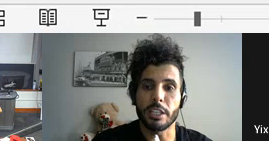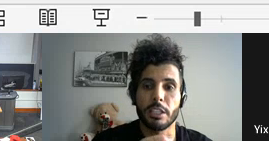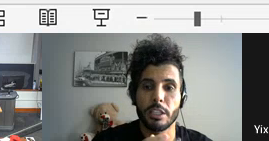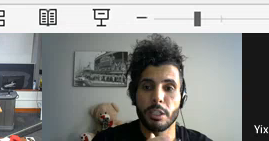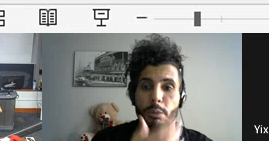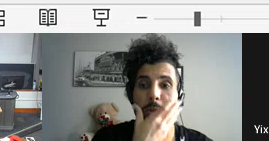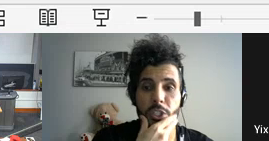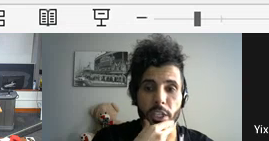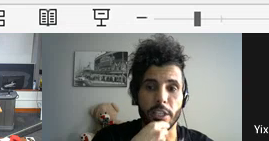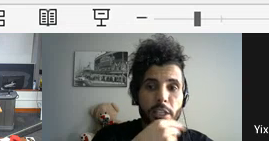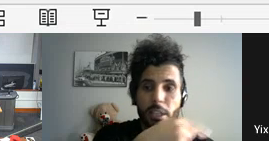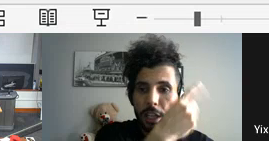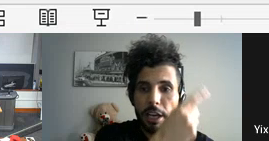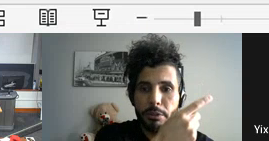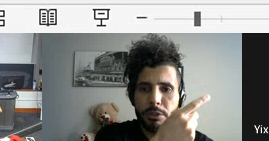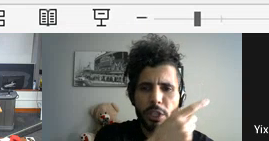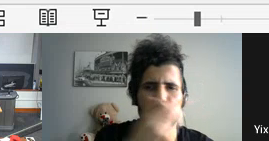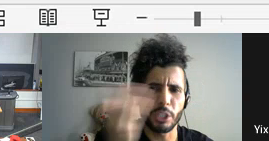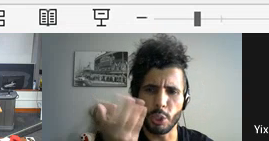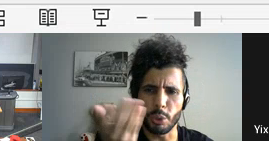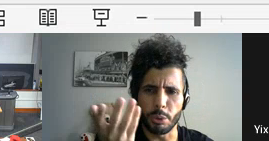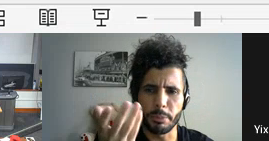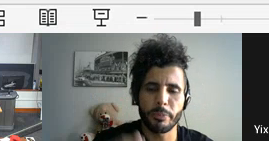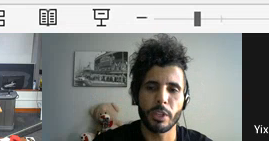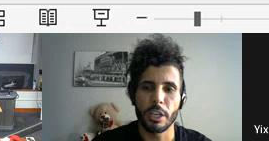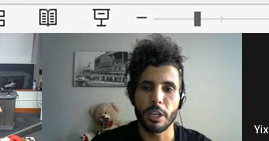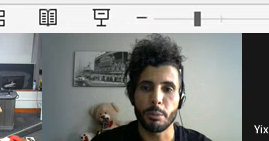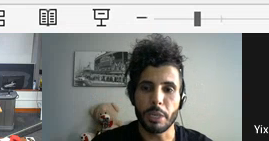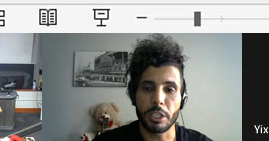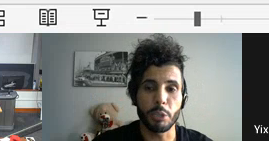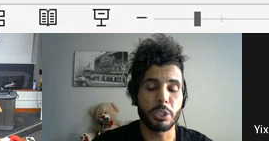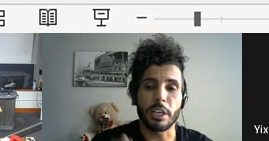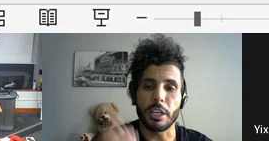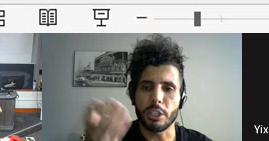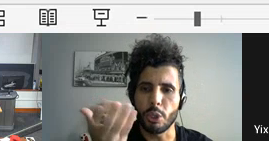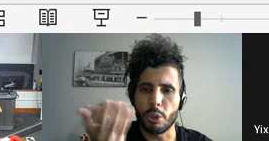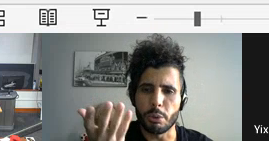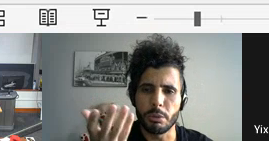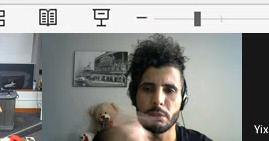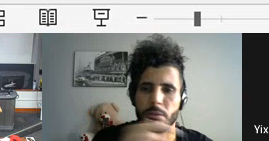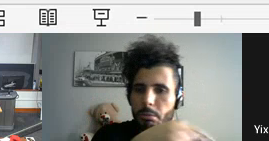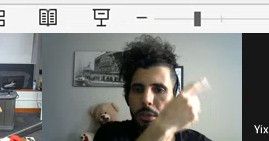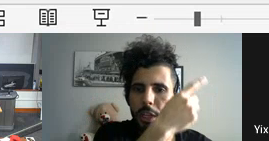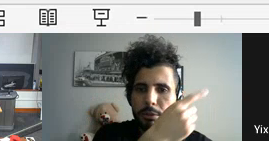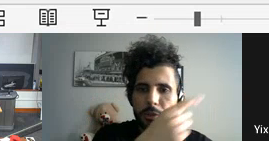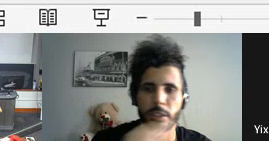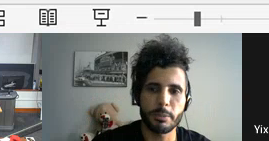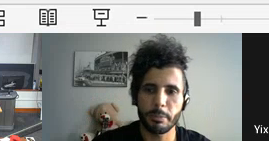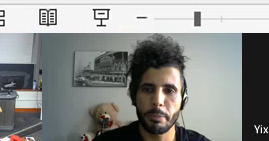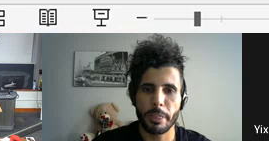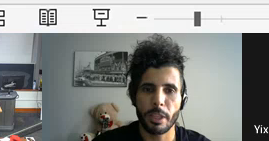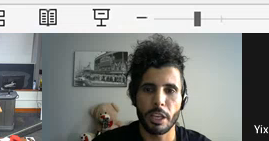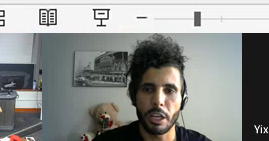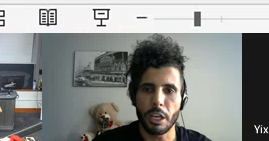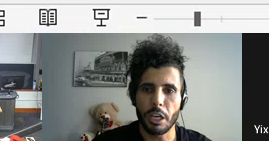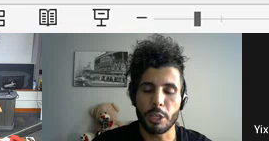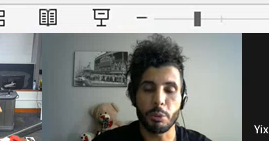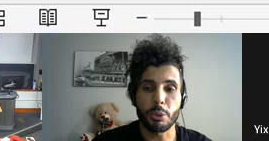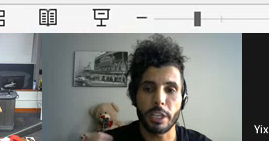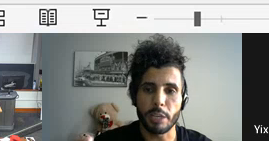sign person left who. But he would say who left. He was okay